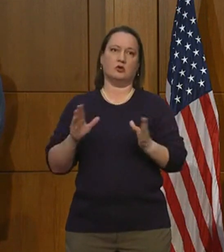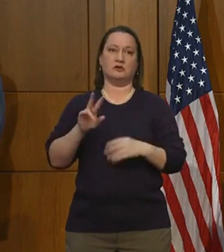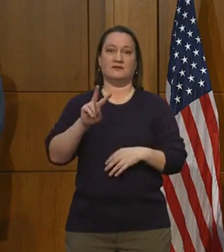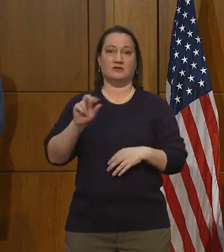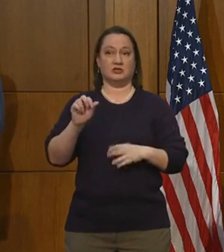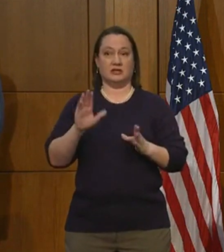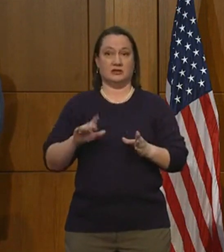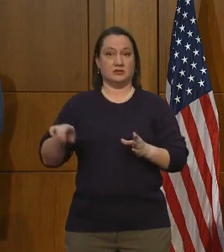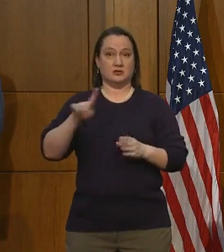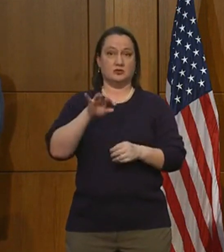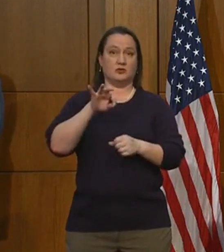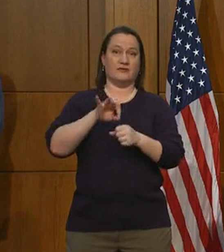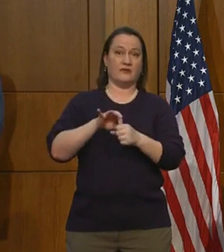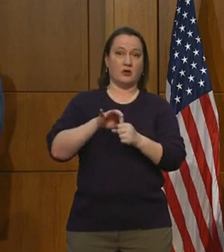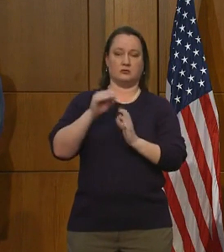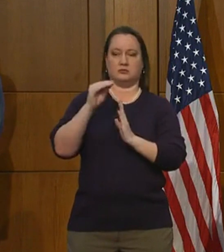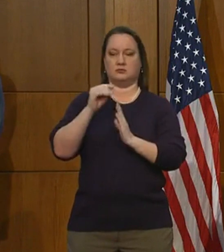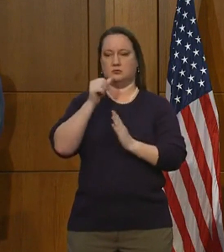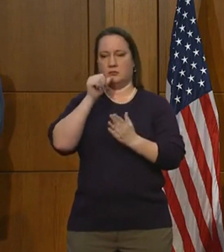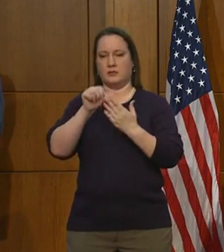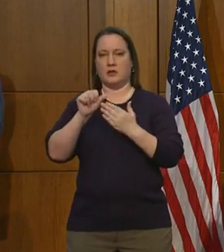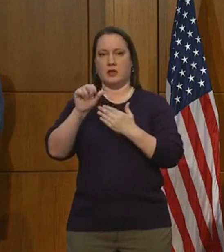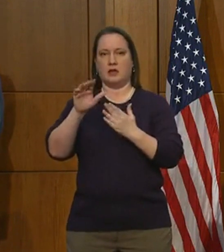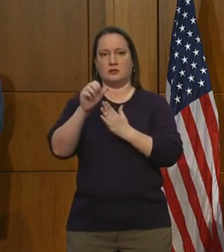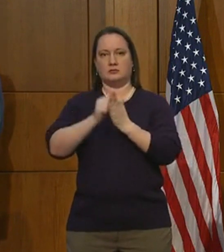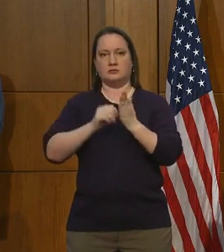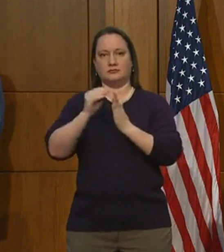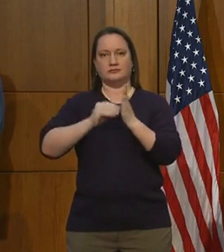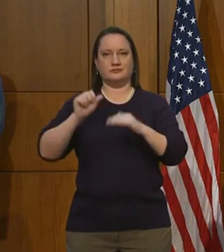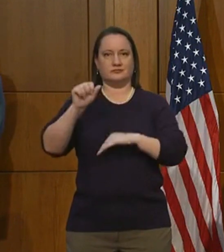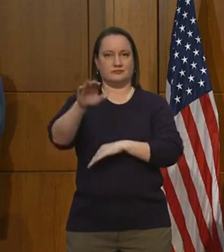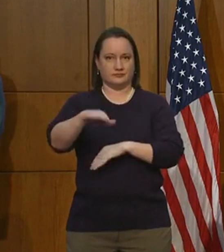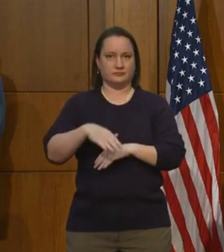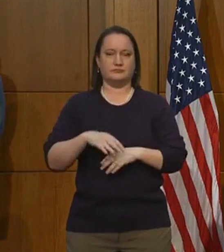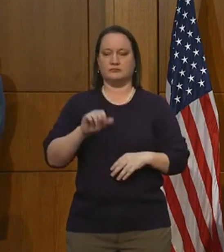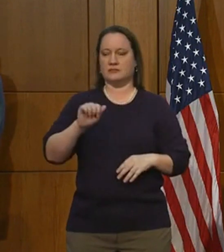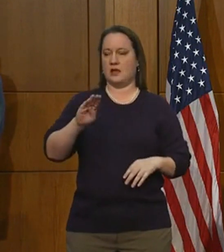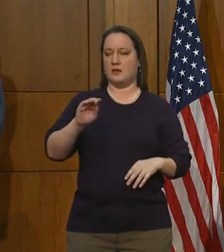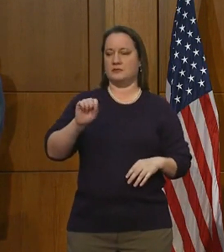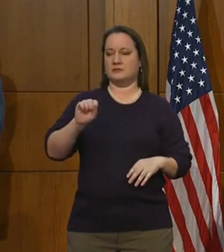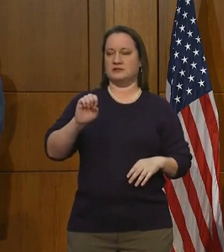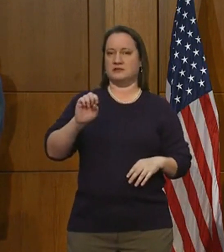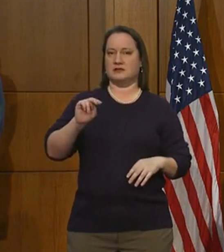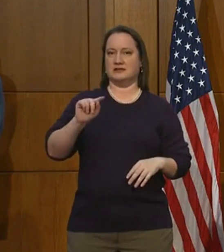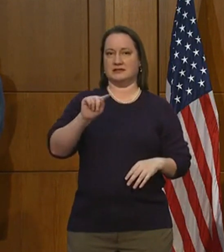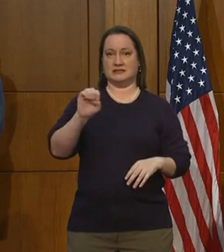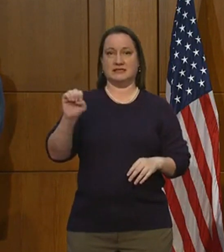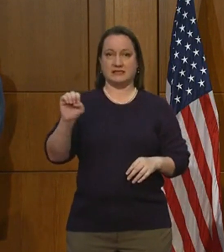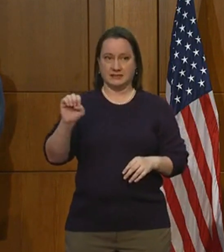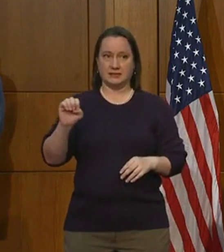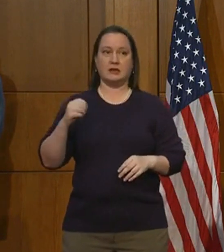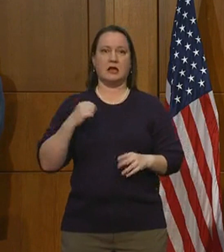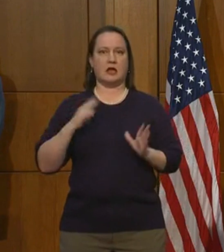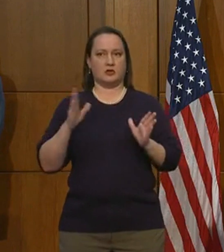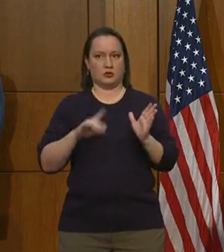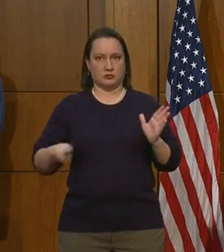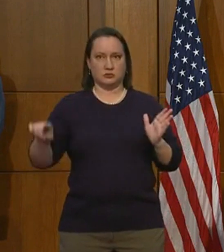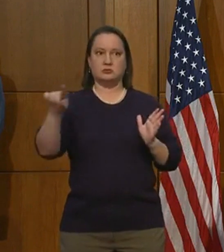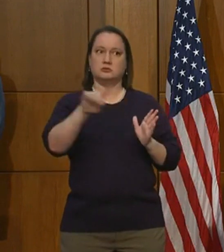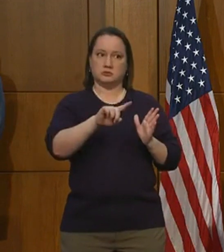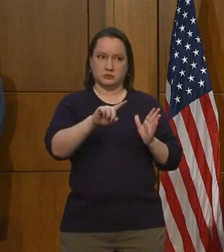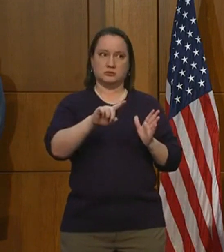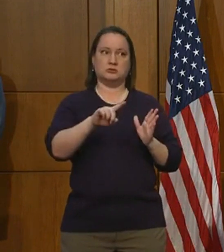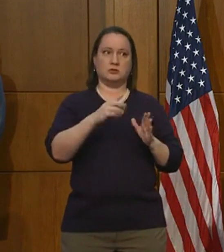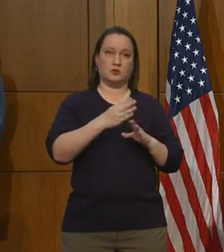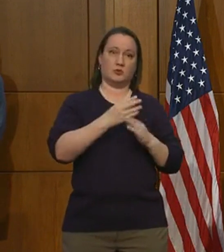vote absentee by mailing in their ballots, and I encourage everybody between